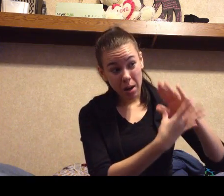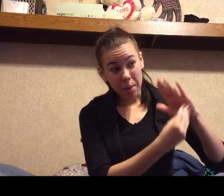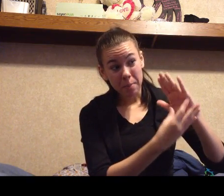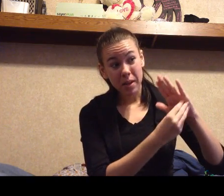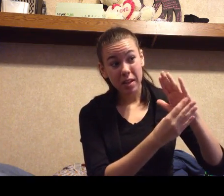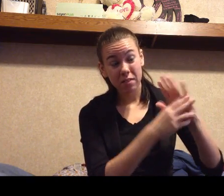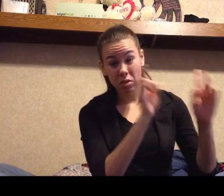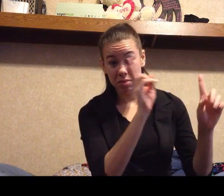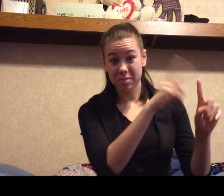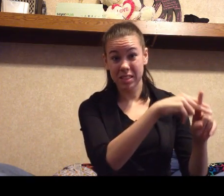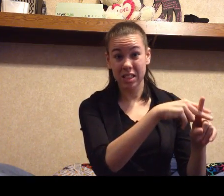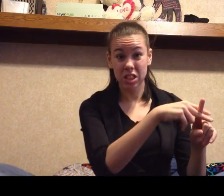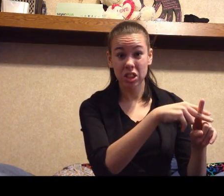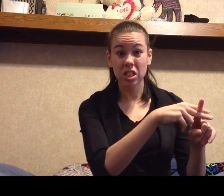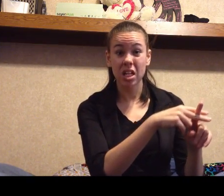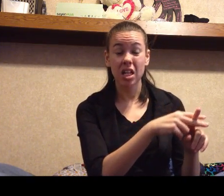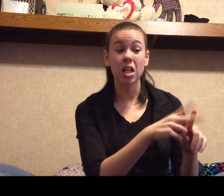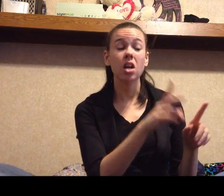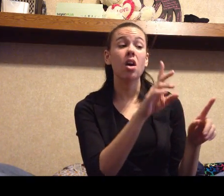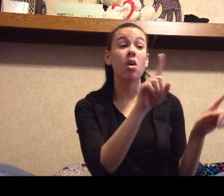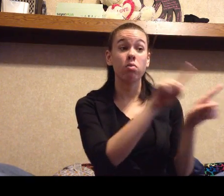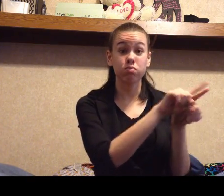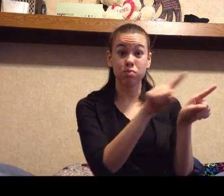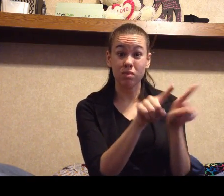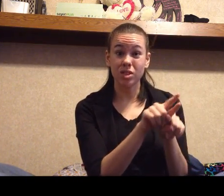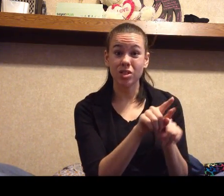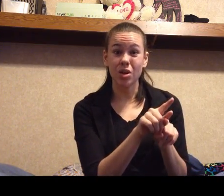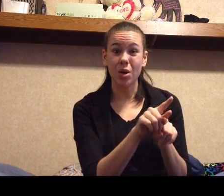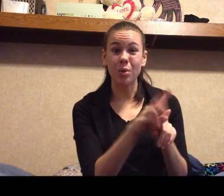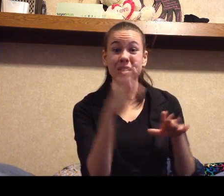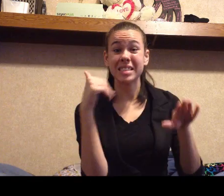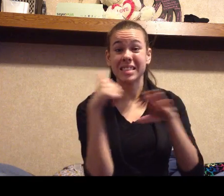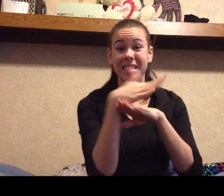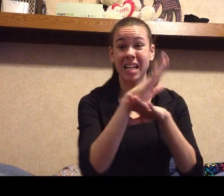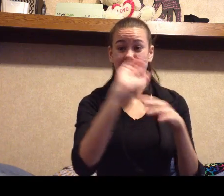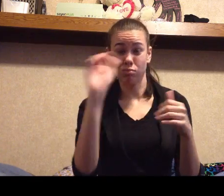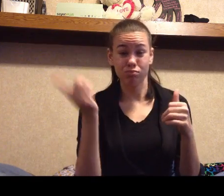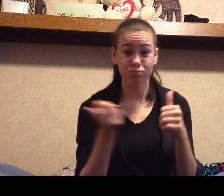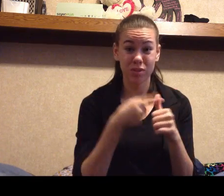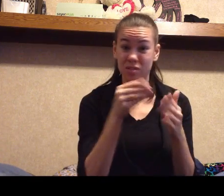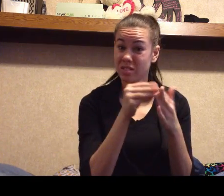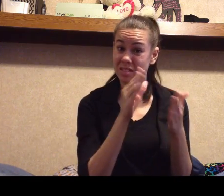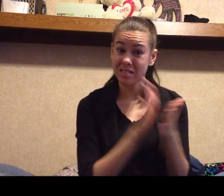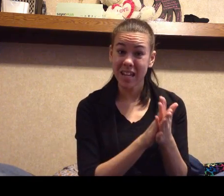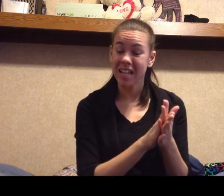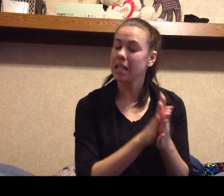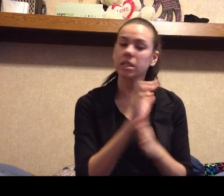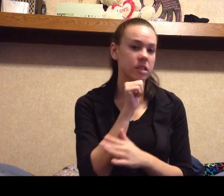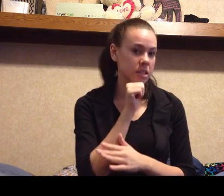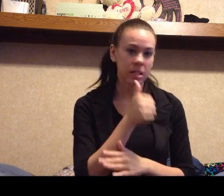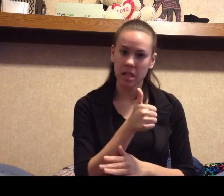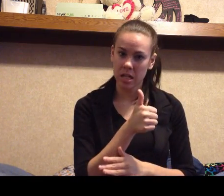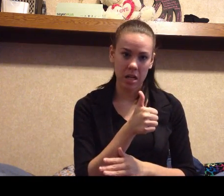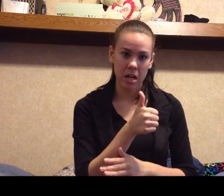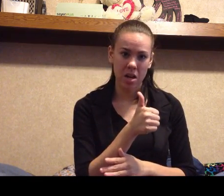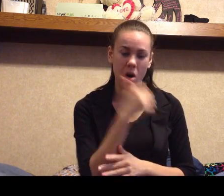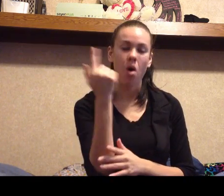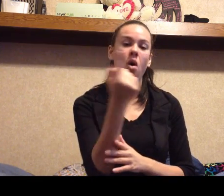remind your clients to not send original documents with their application unless the document checklist included with the